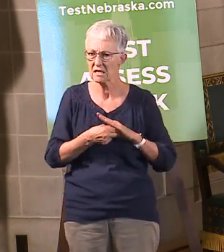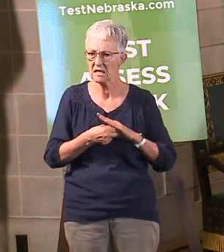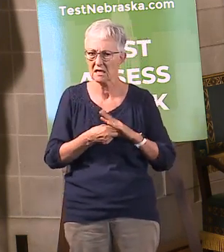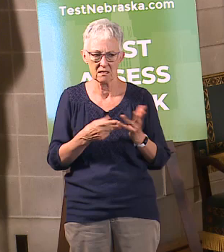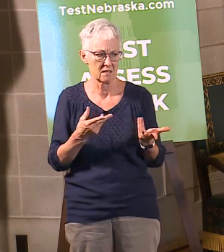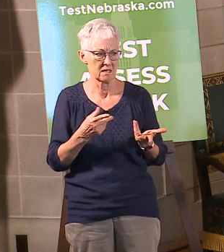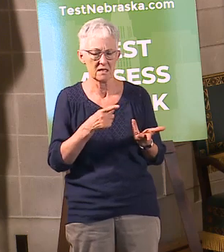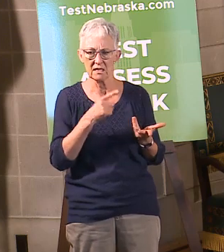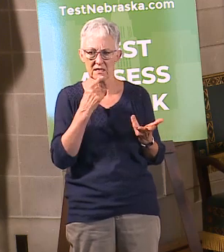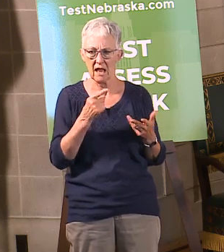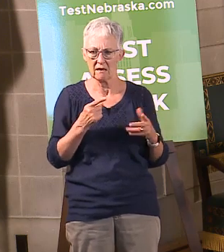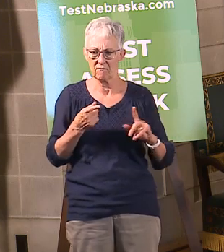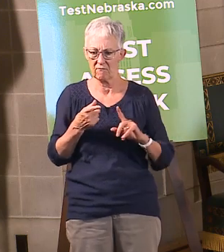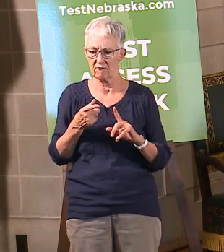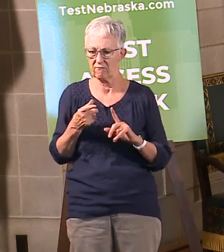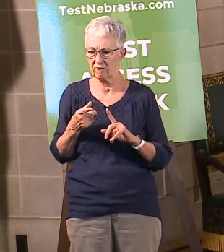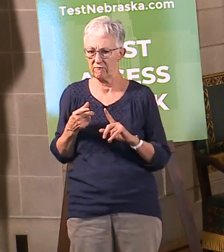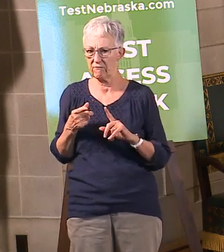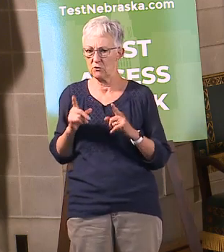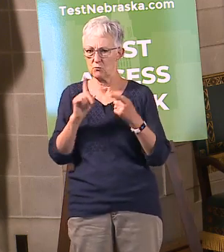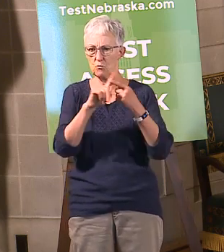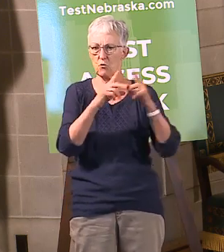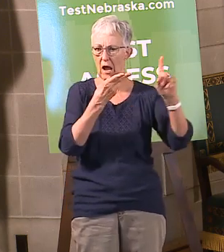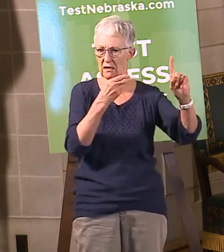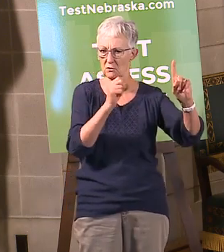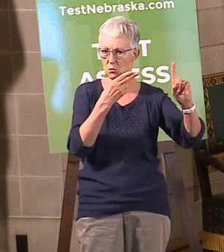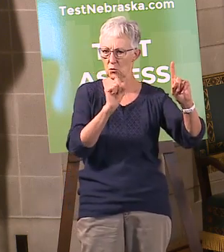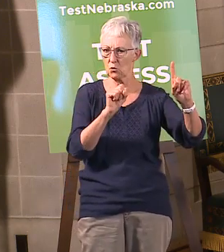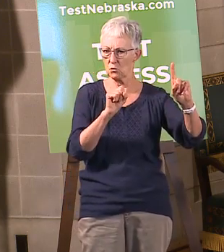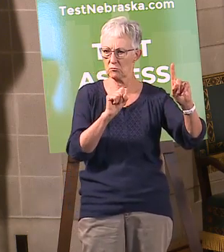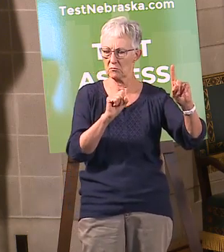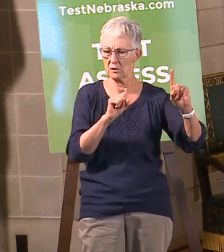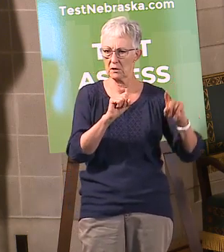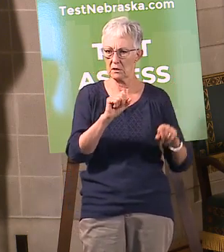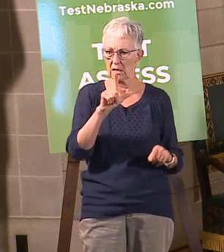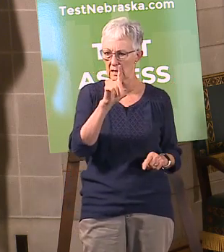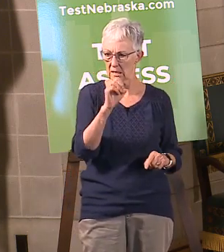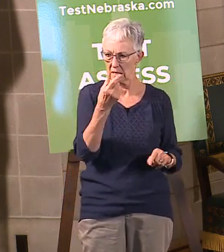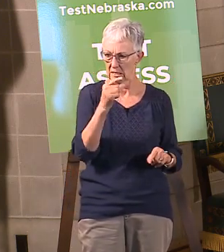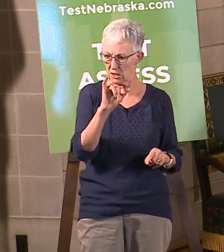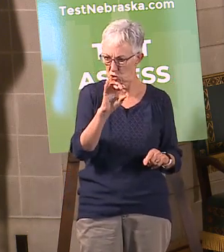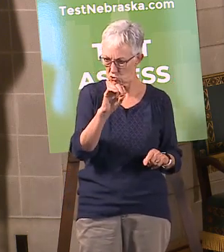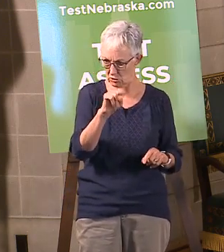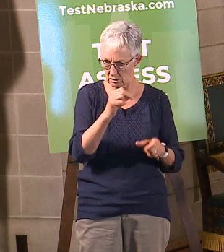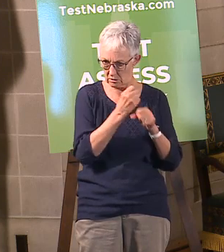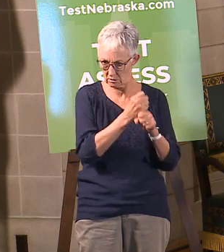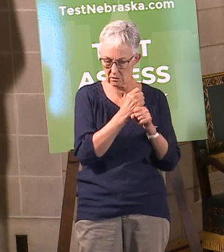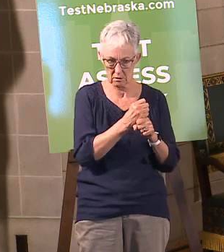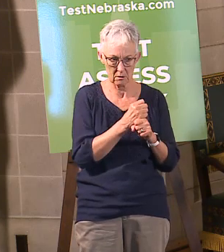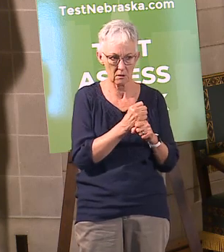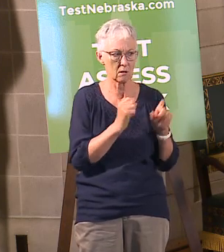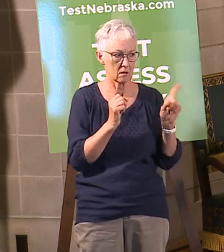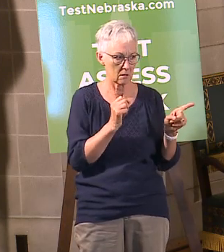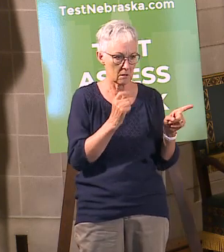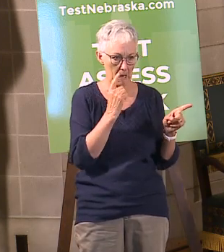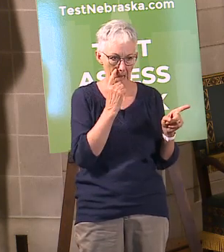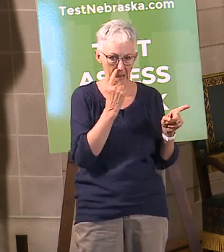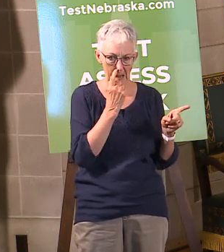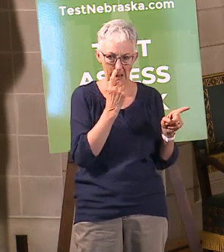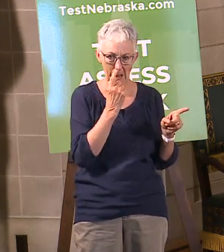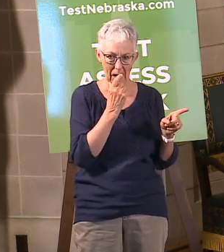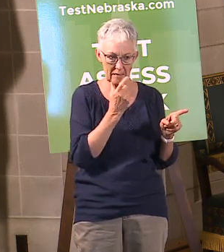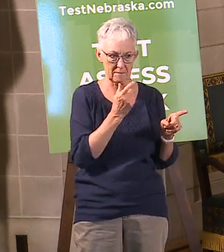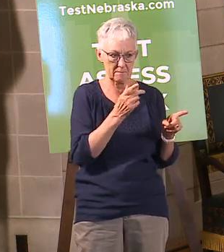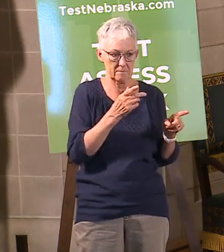up through high school. And again, with Legion Ball, as long as you haven't started going to college, and you may have technically graduated